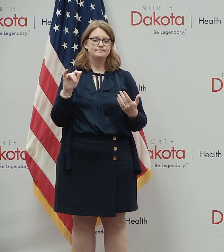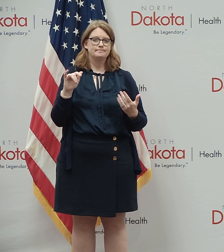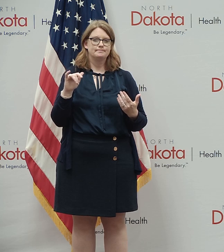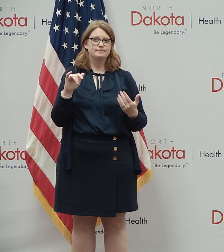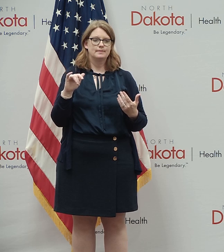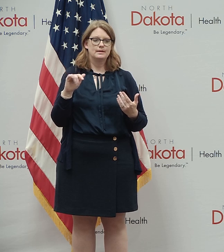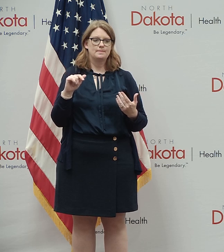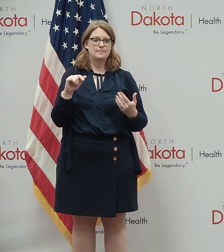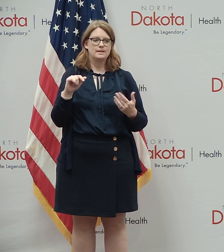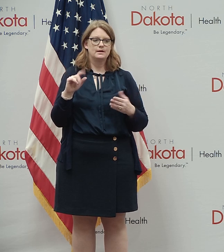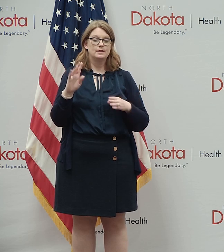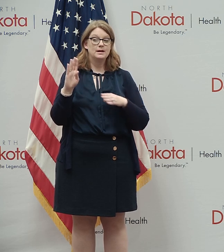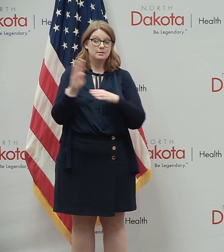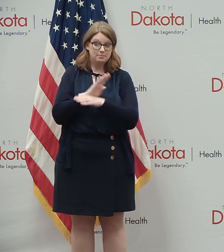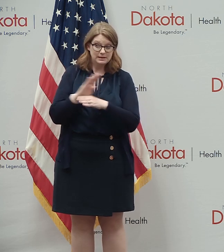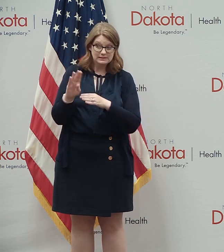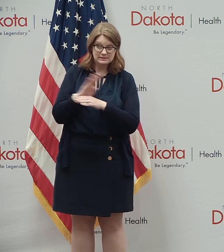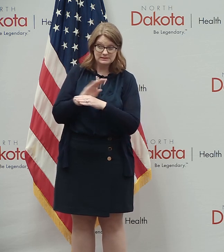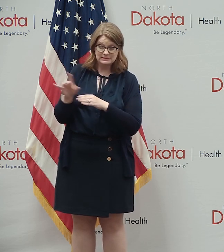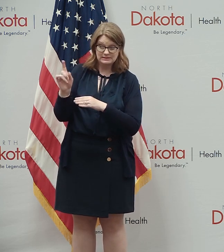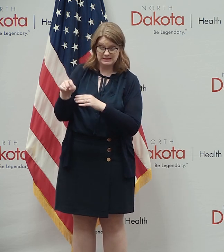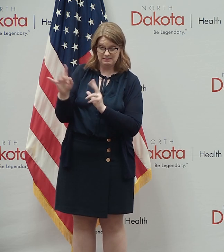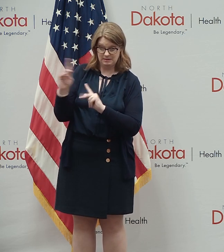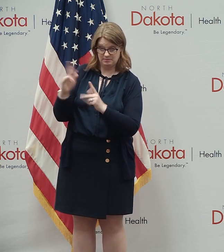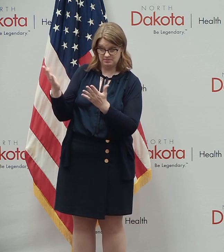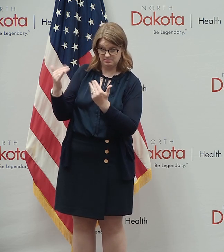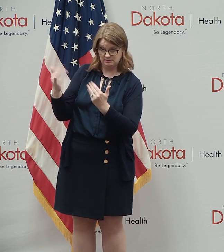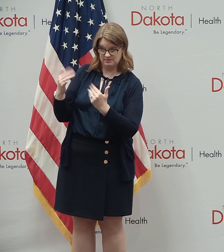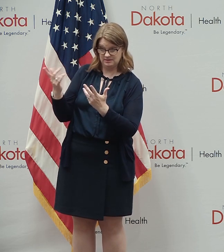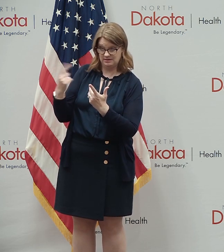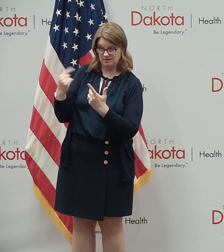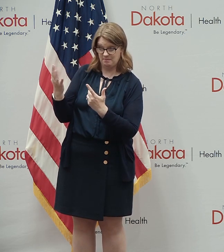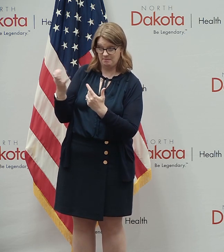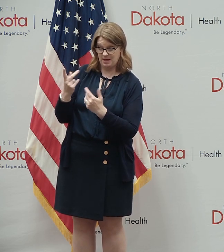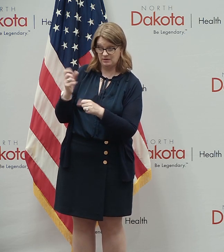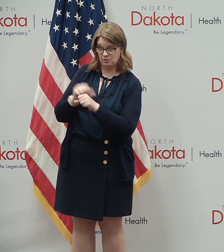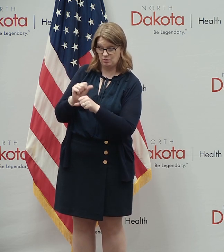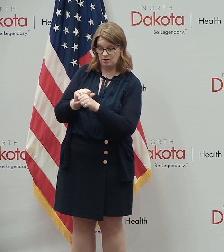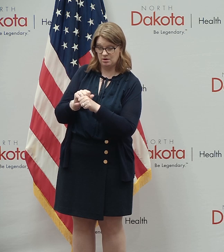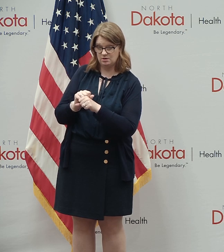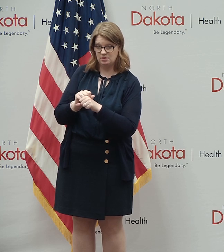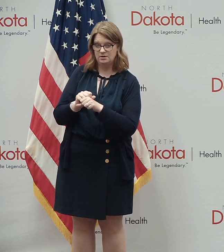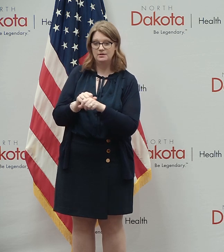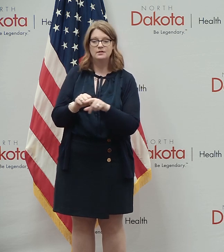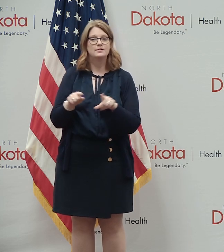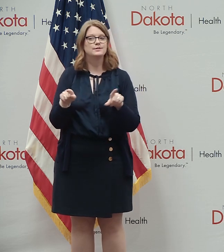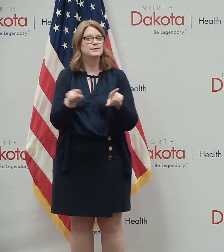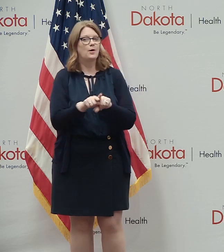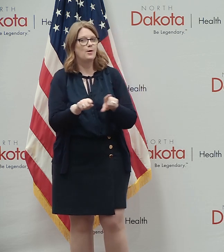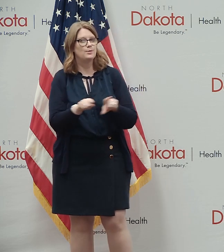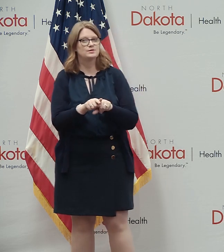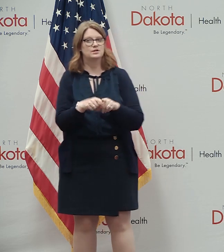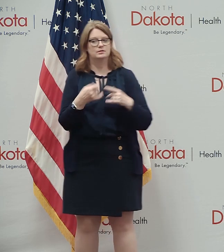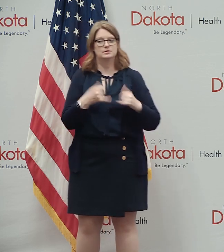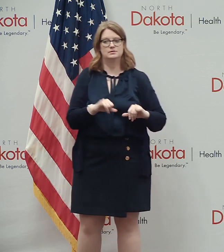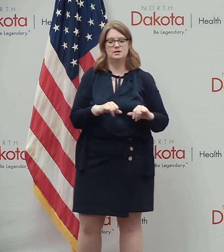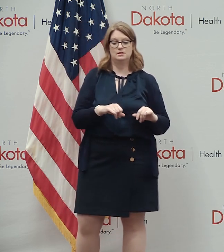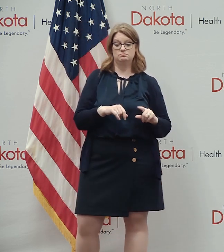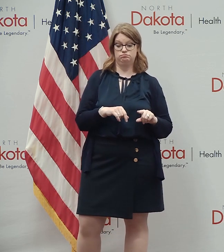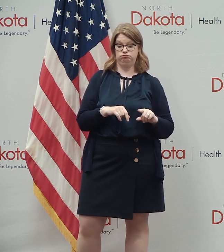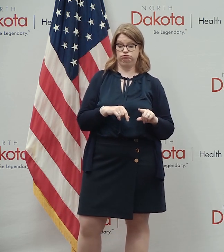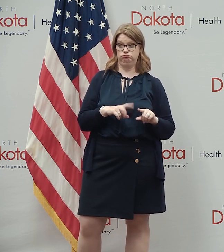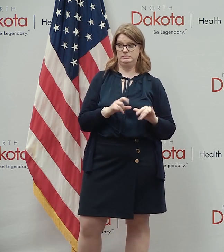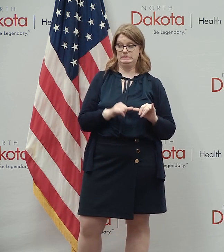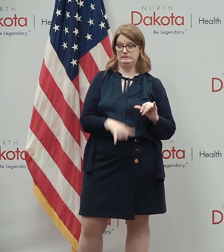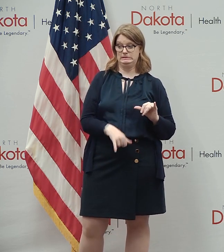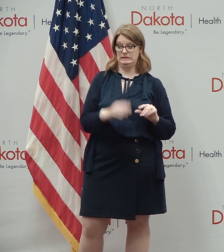businesses are looking for workers to come back to work, in some places there's an inversion where you can make more money on unemployment than you can